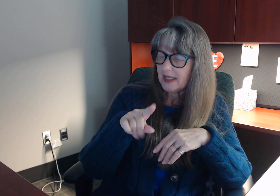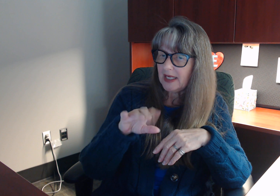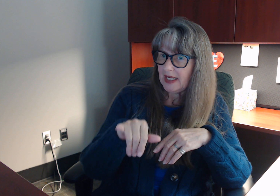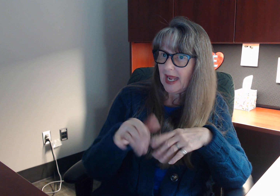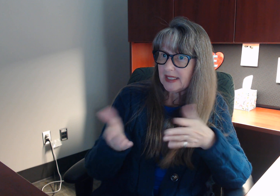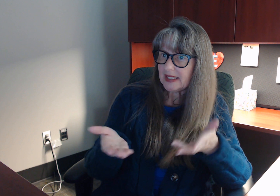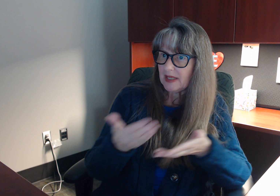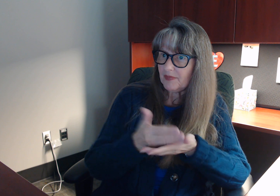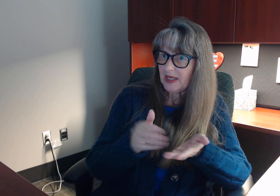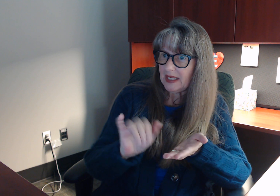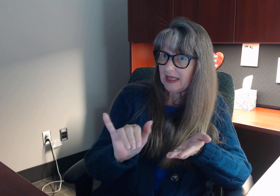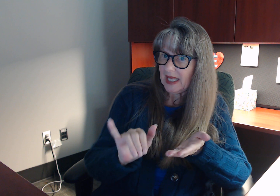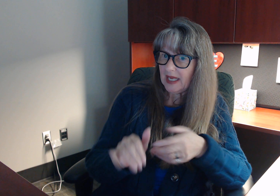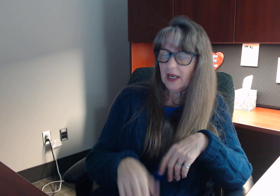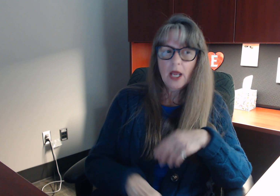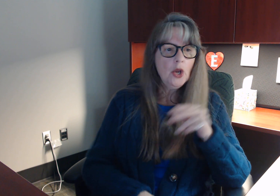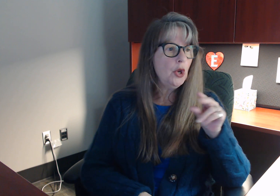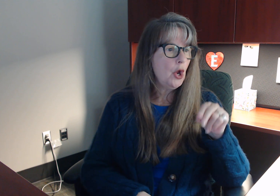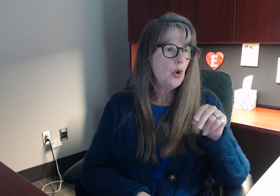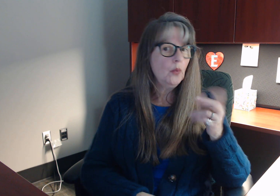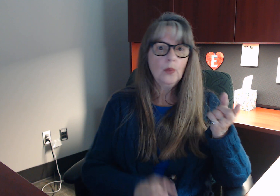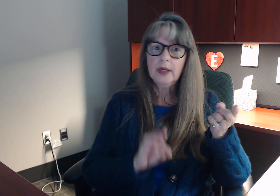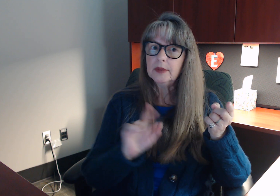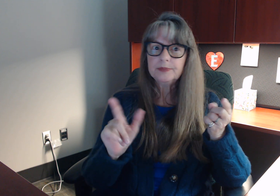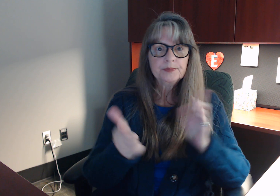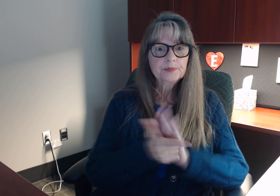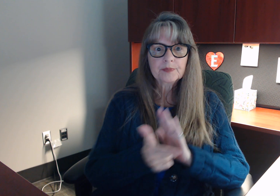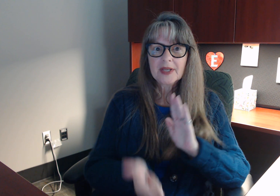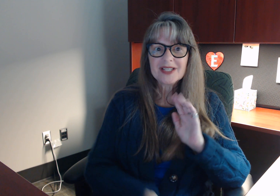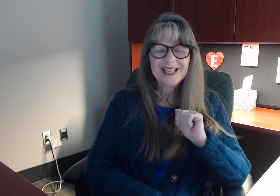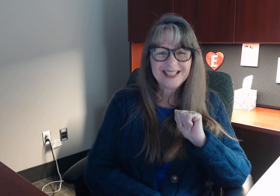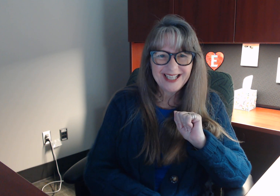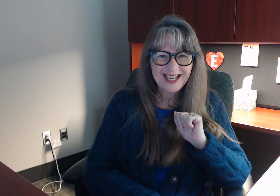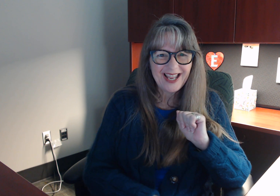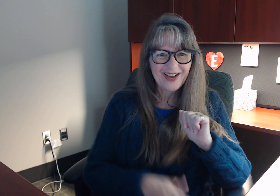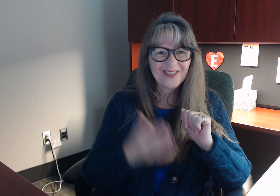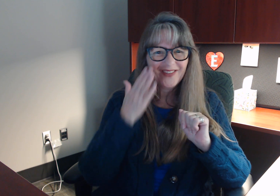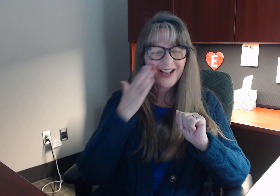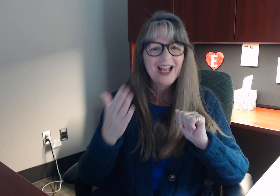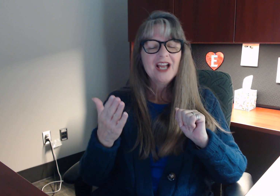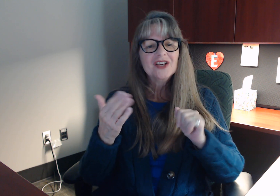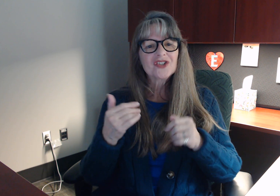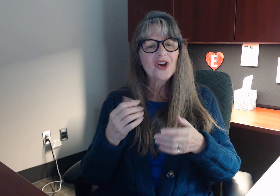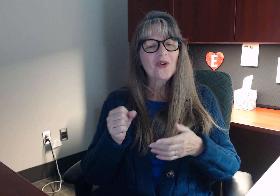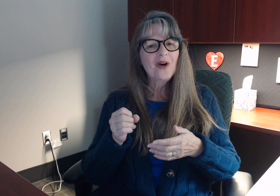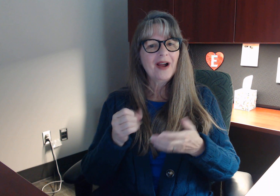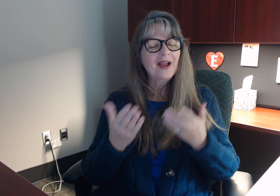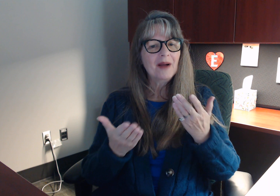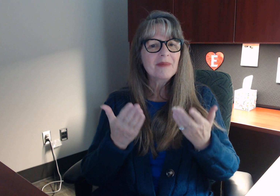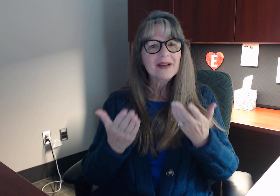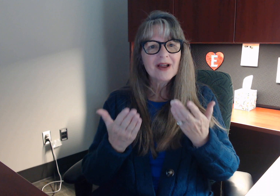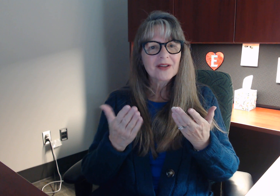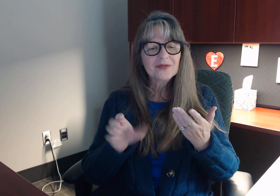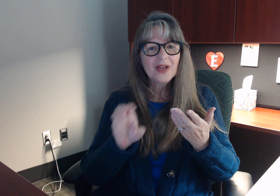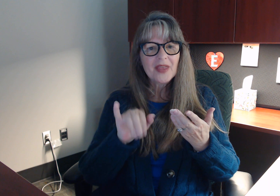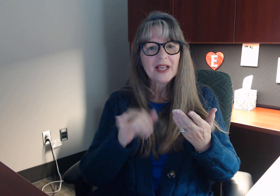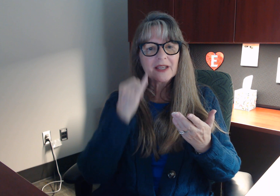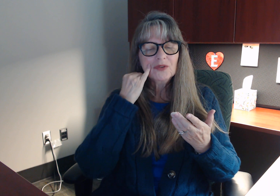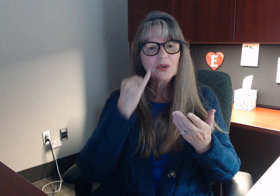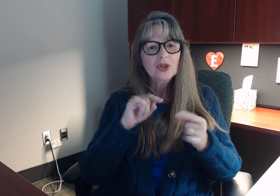it had something like that? No. Well, is it, so I might not have done that. Like if you can go